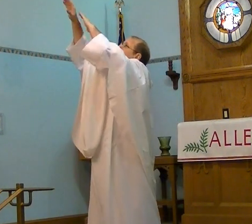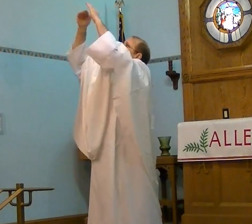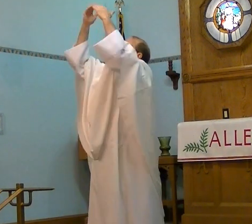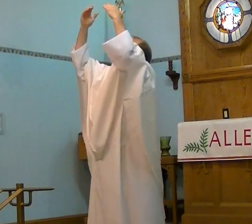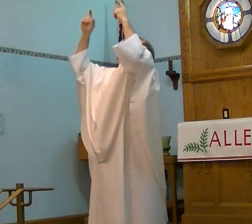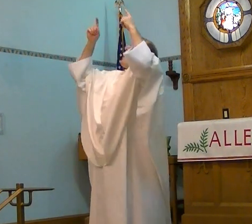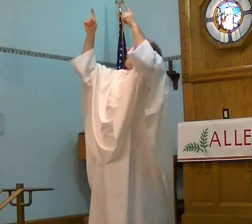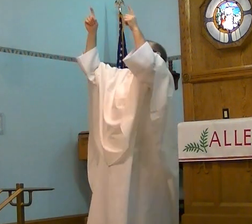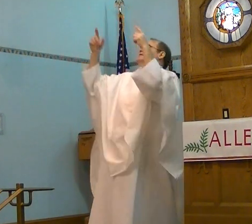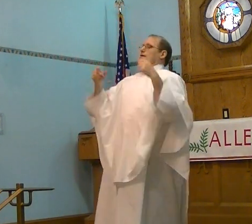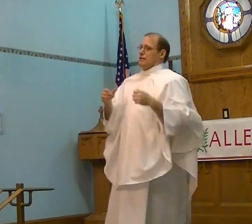heaven.